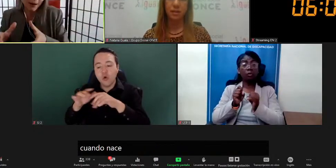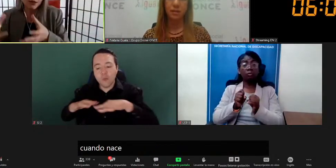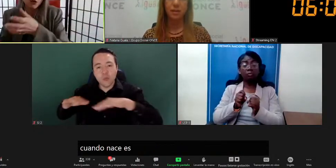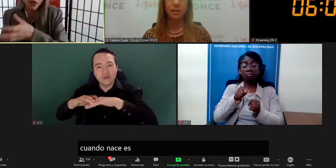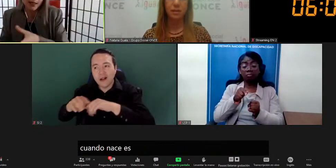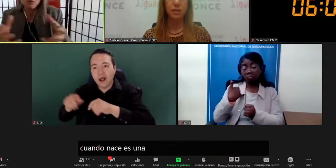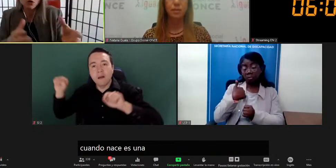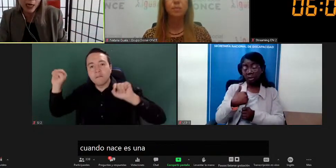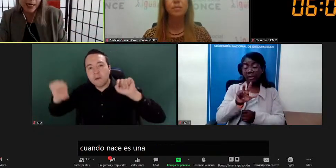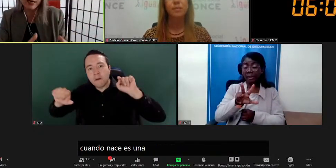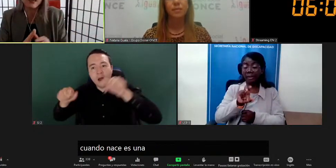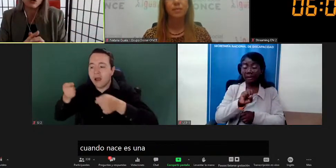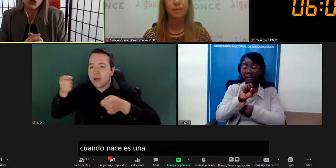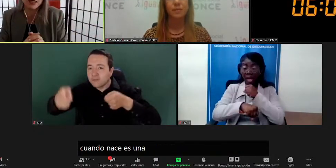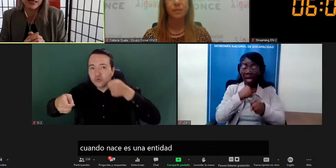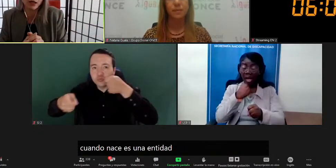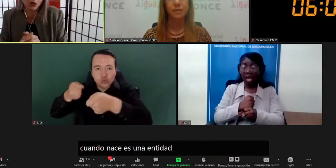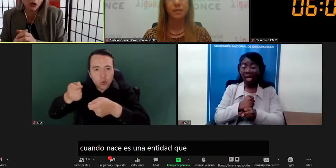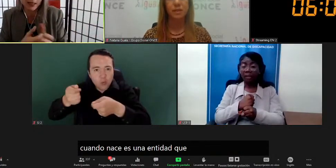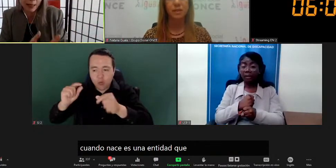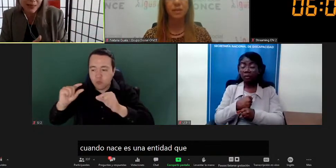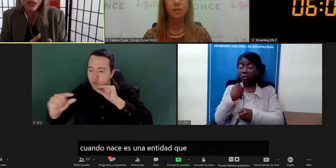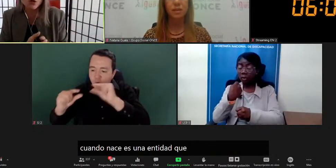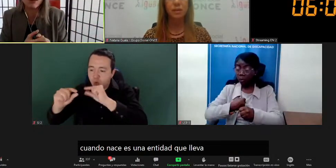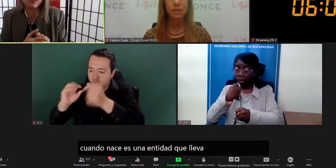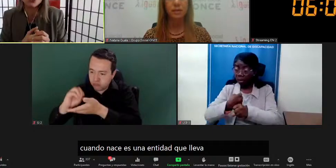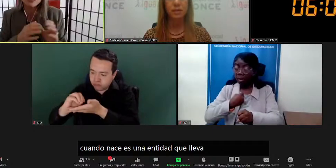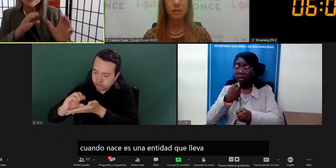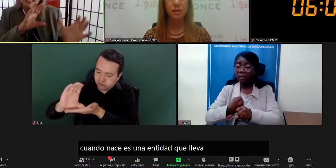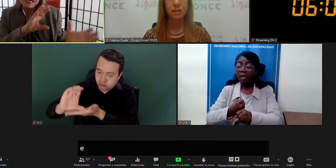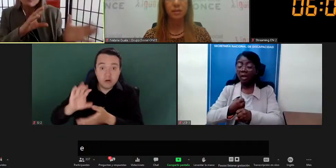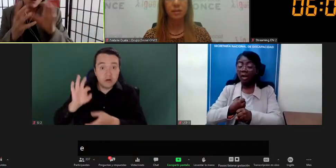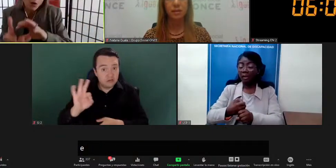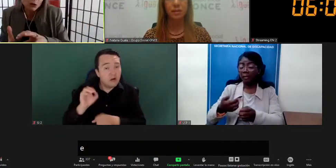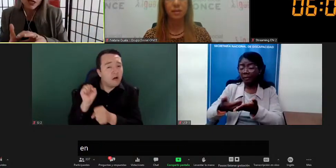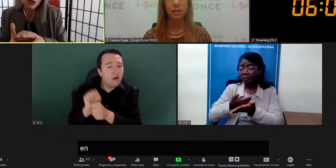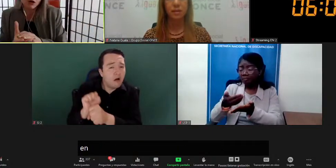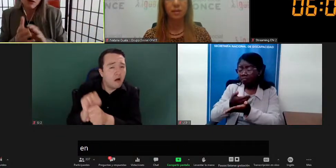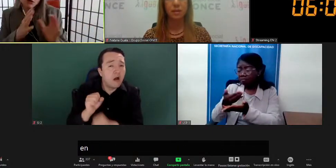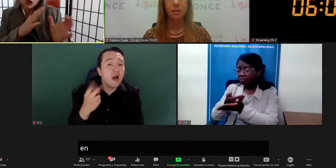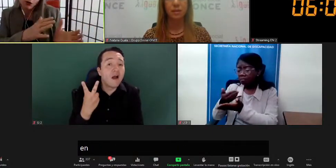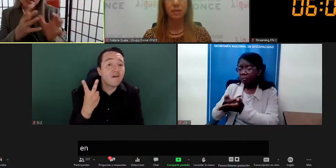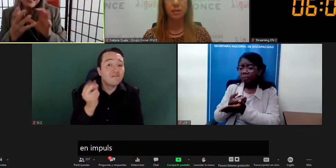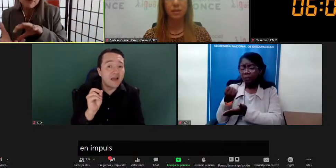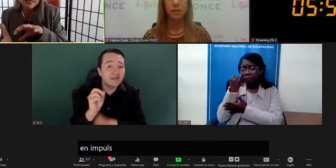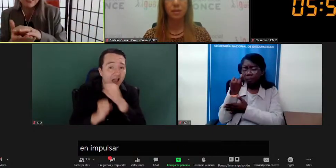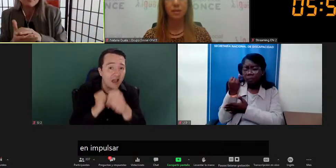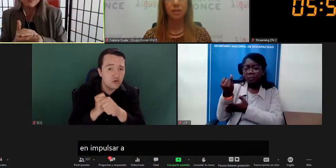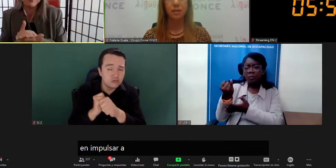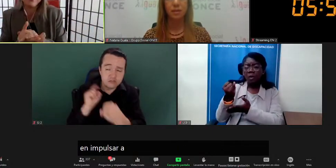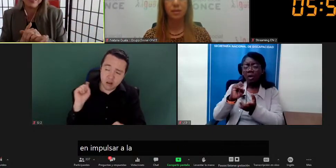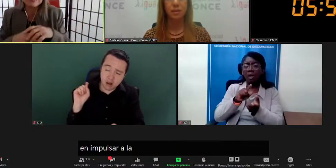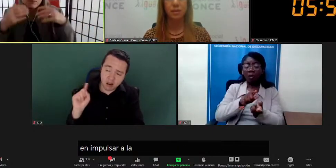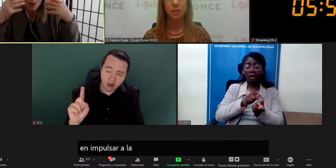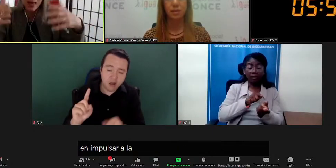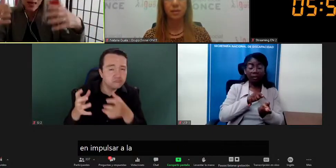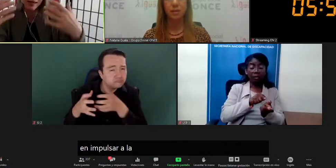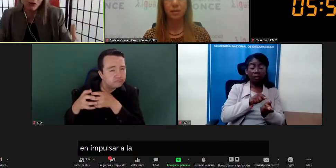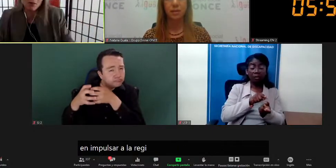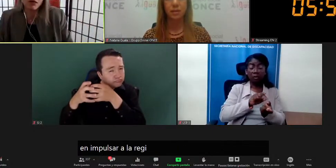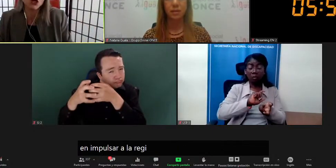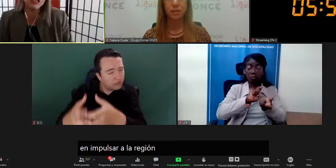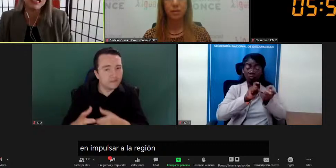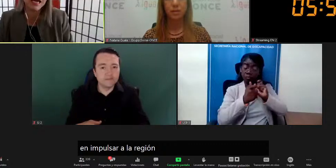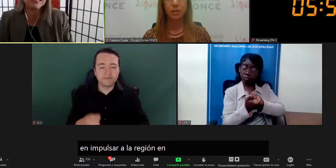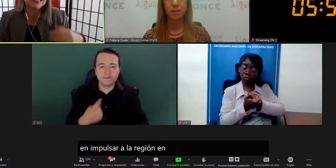this is an entity that has been working in promoting inclusion in the region through innovation so when we change